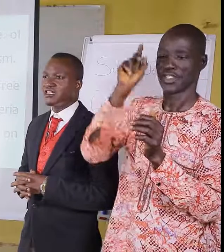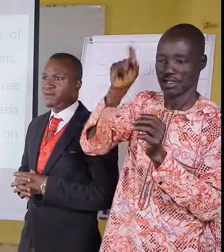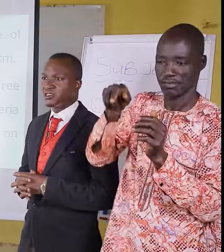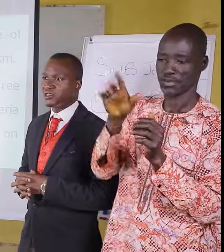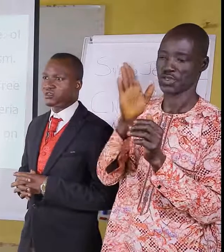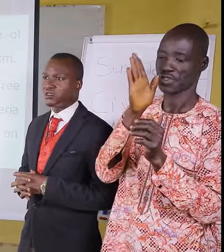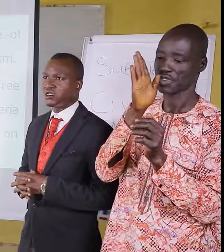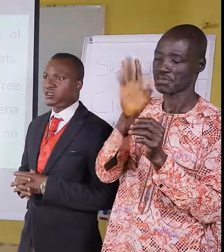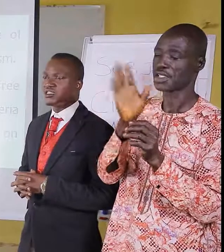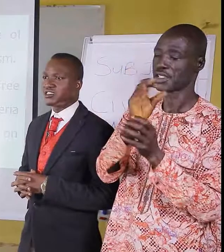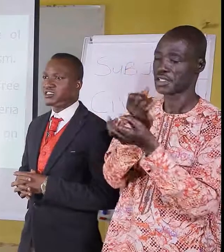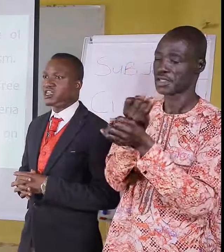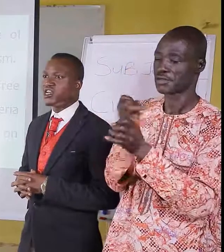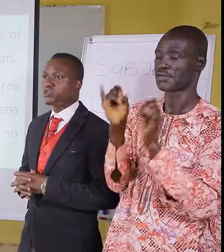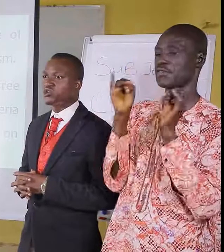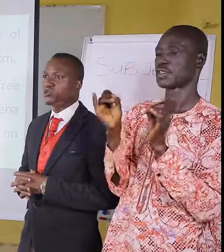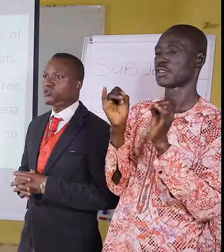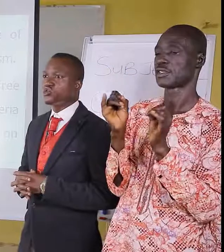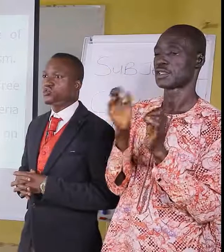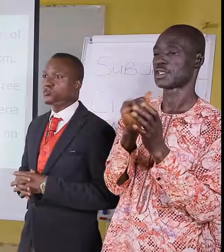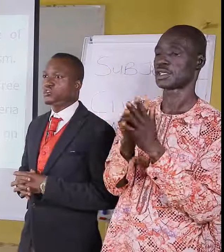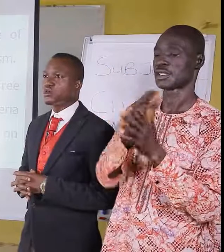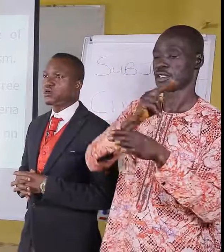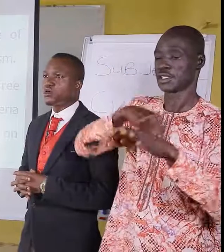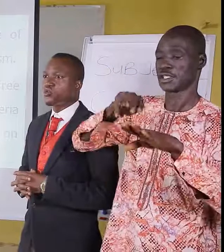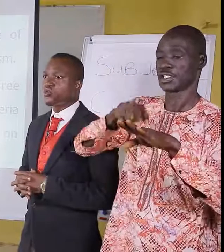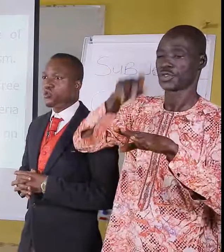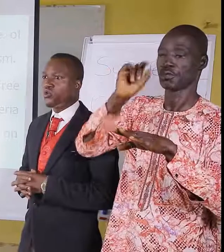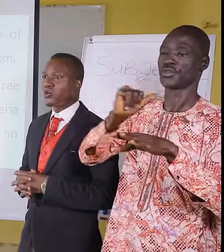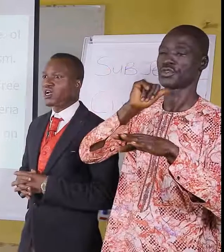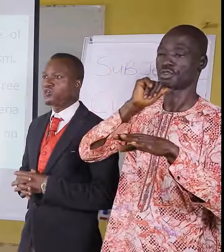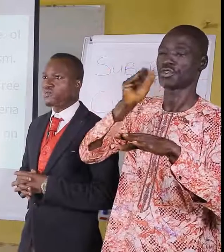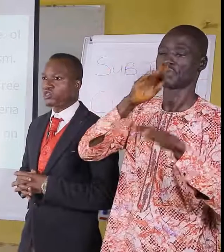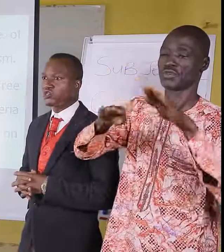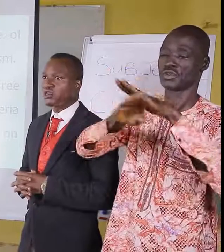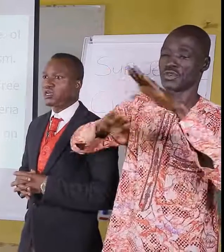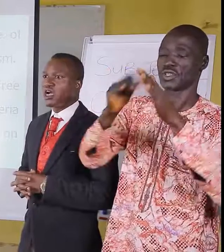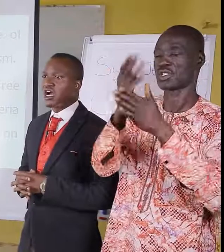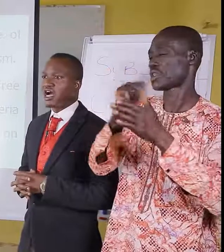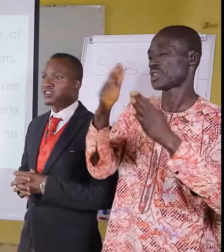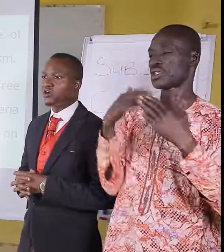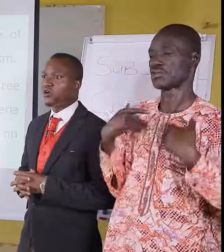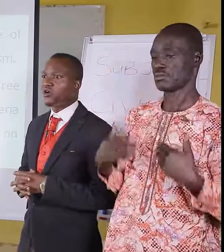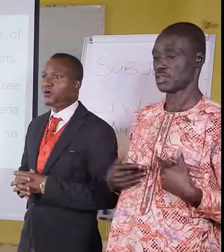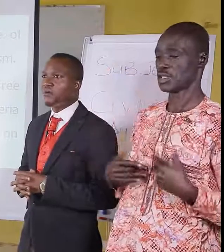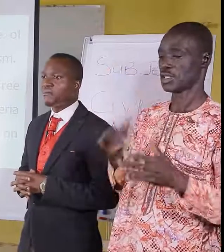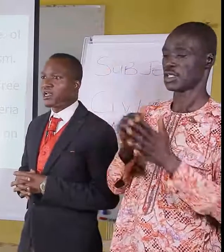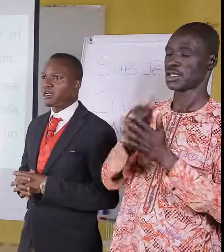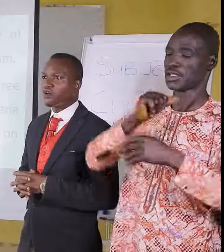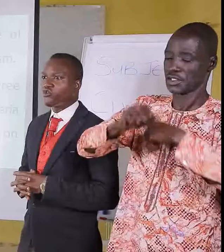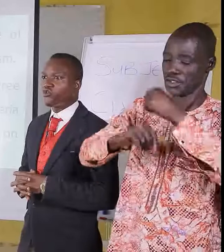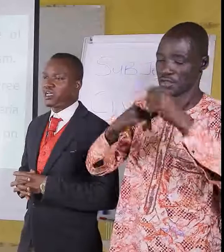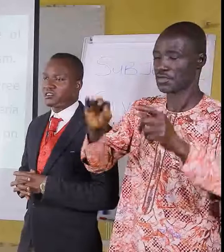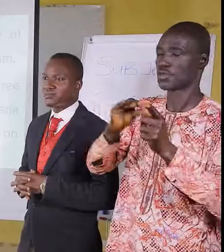in an independent nation. That is, a nation should not go under suppression and all